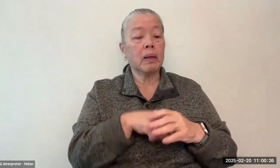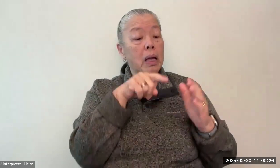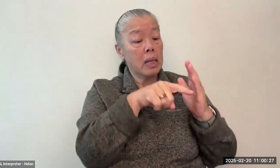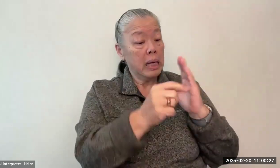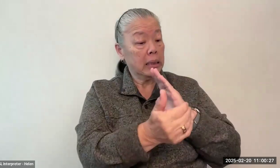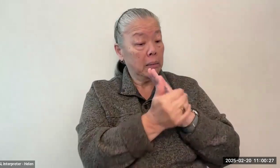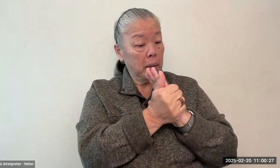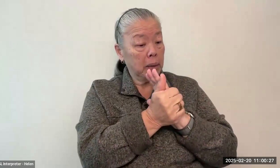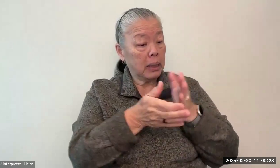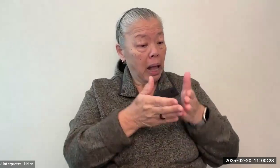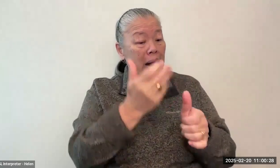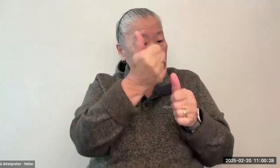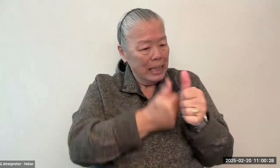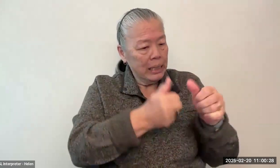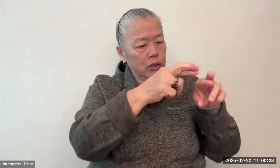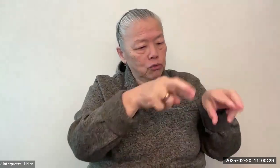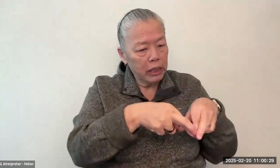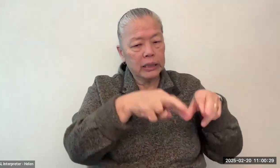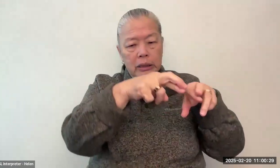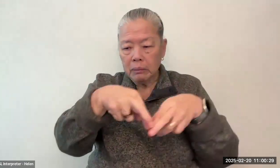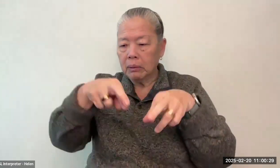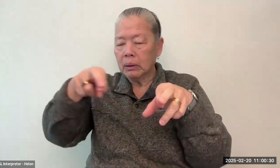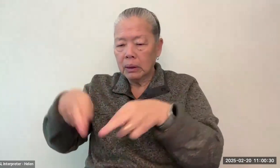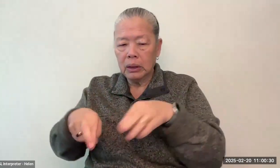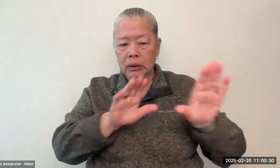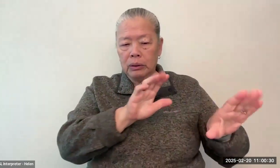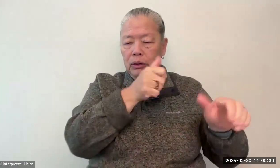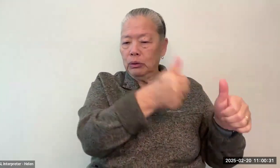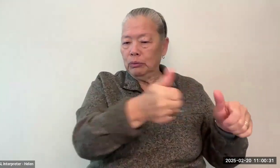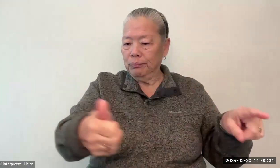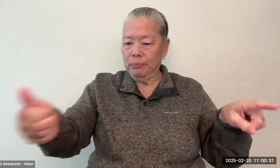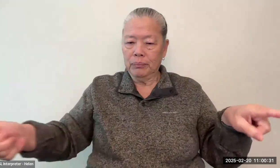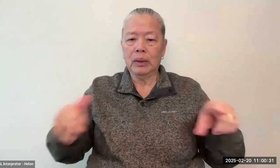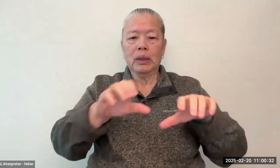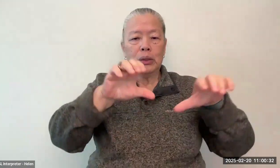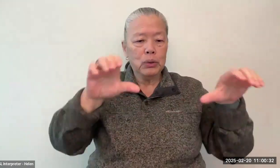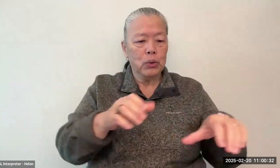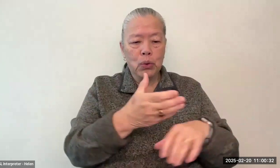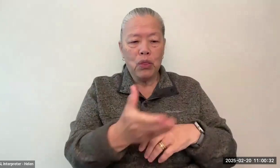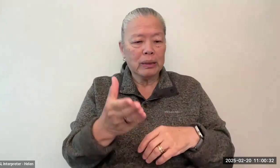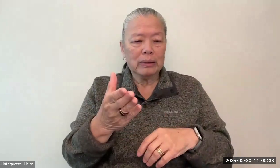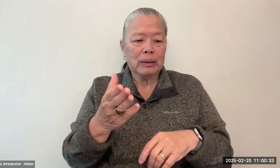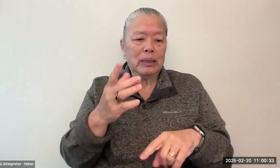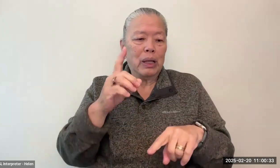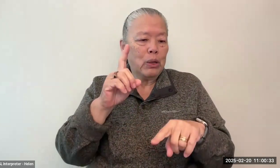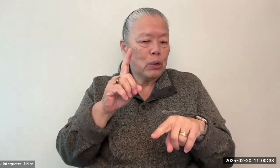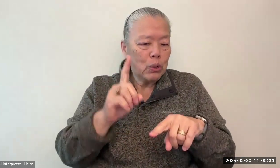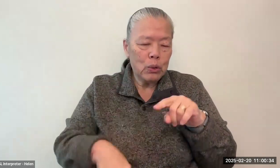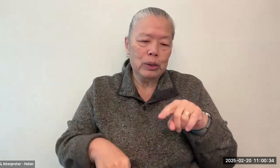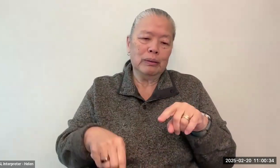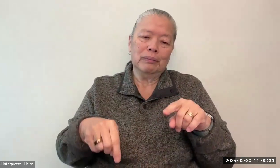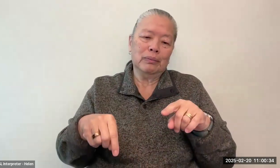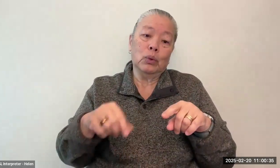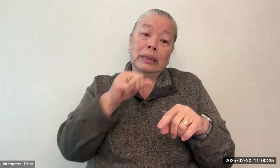enable each region to do itself these things that they did not have clear authority to do